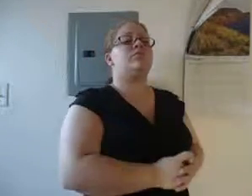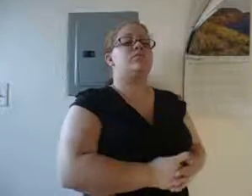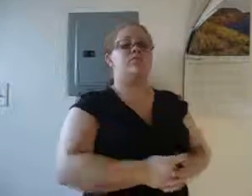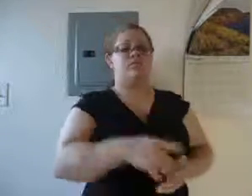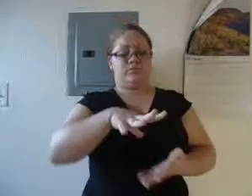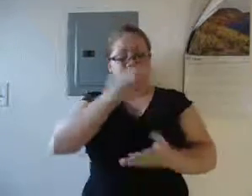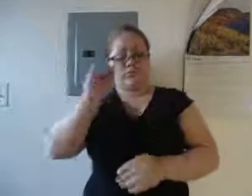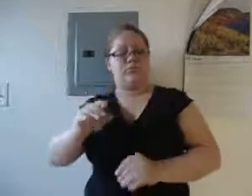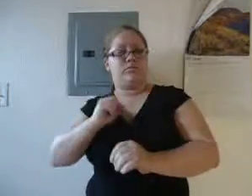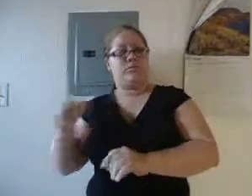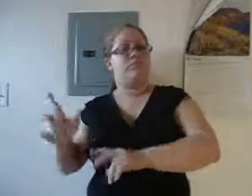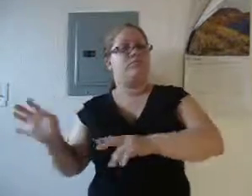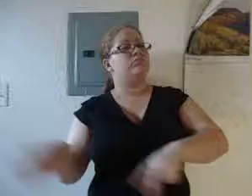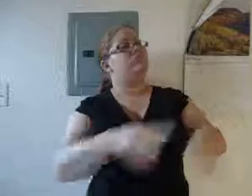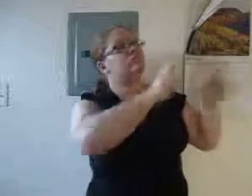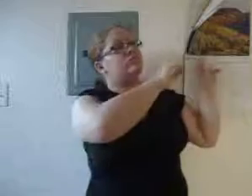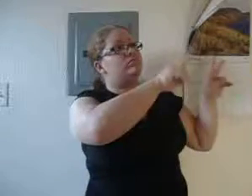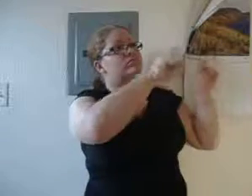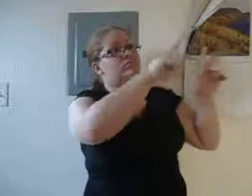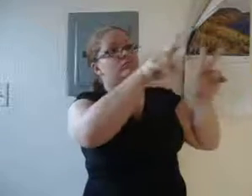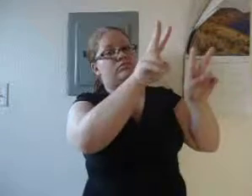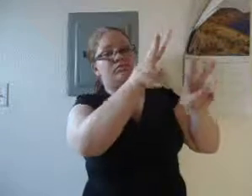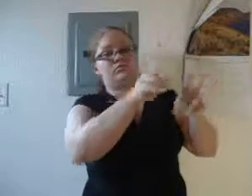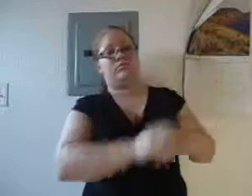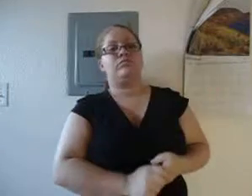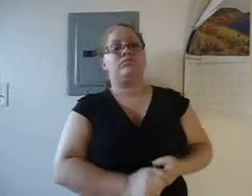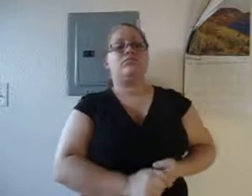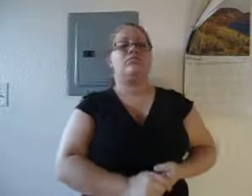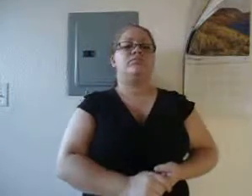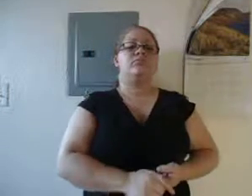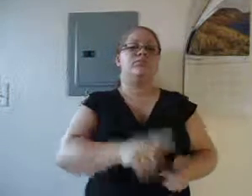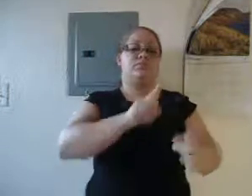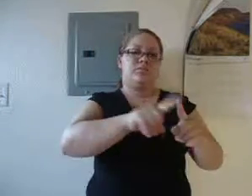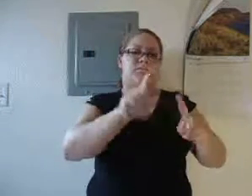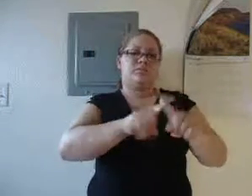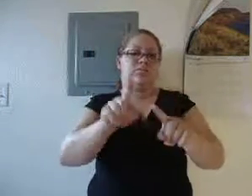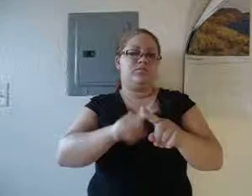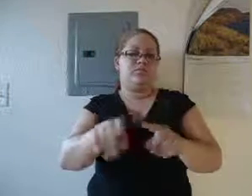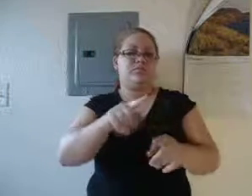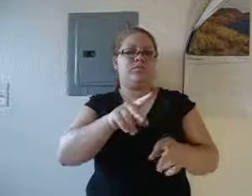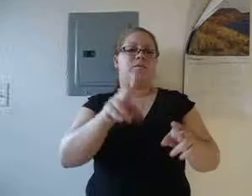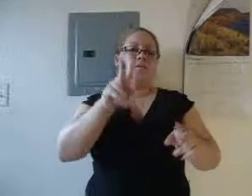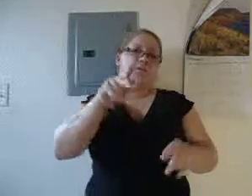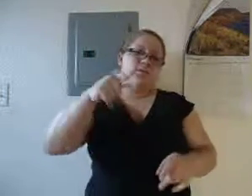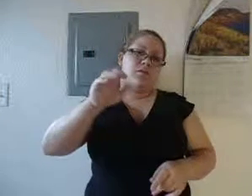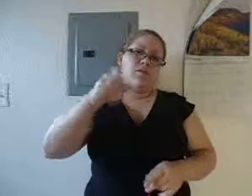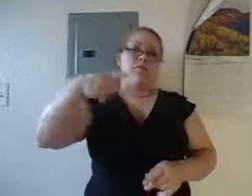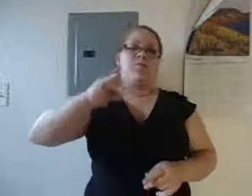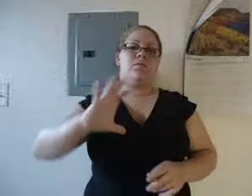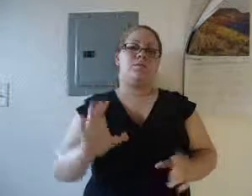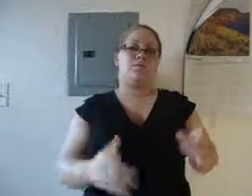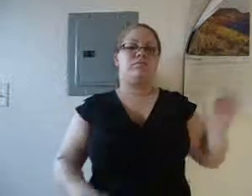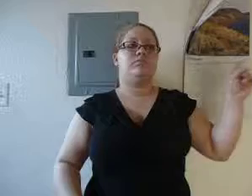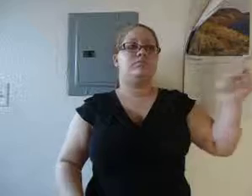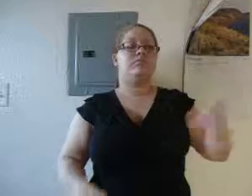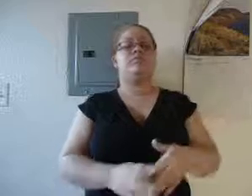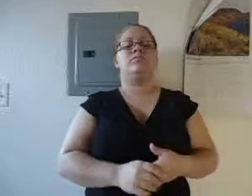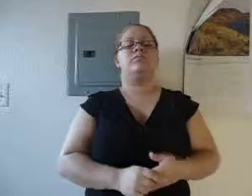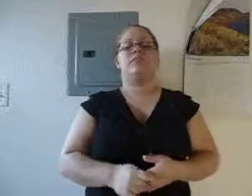at these different issues that have been brought to class, and they decide on their research project that they're going to do related